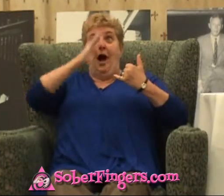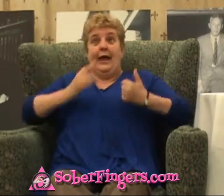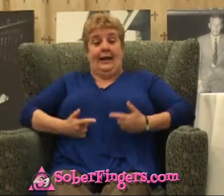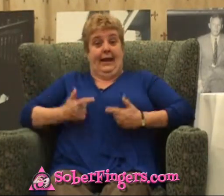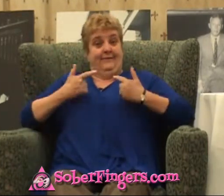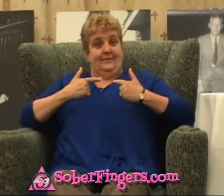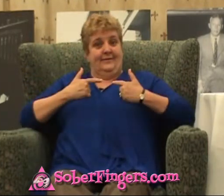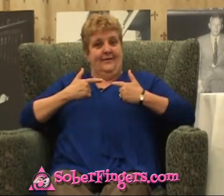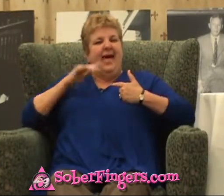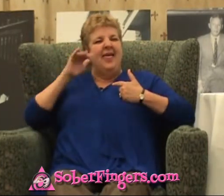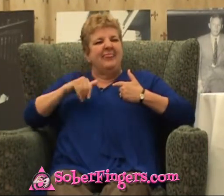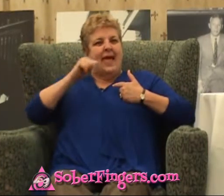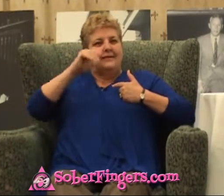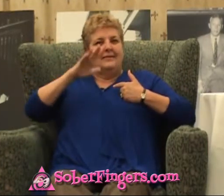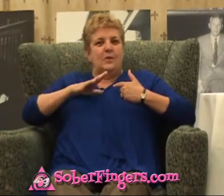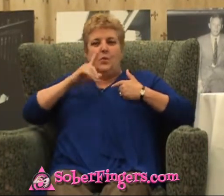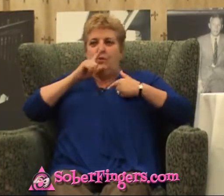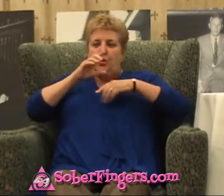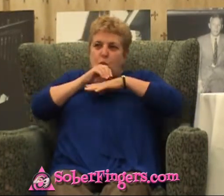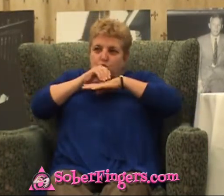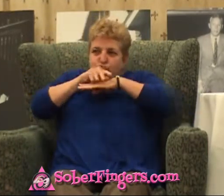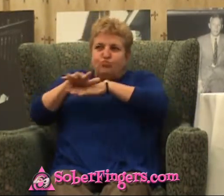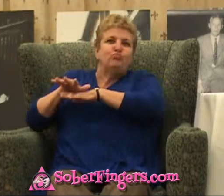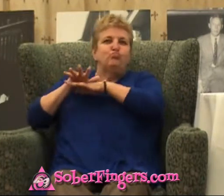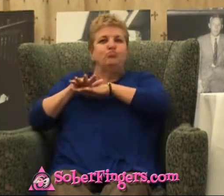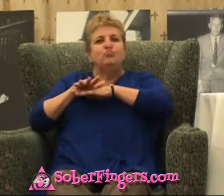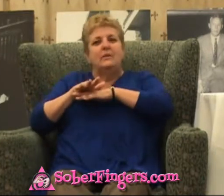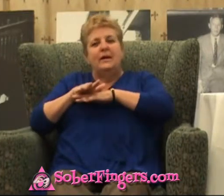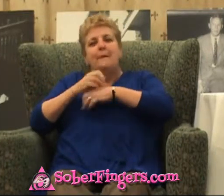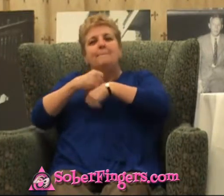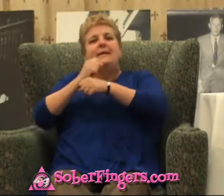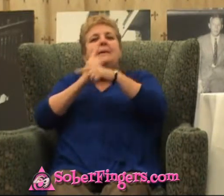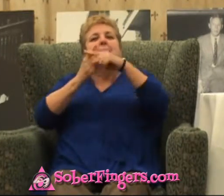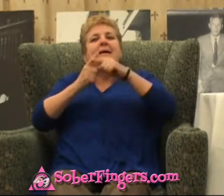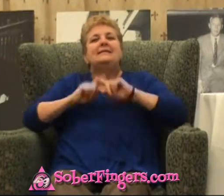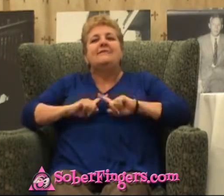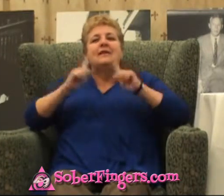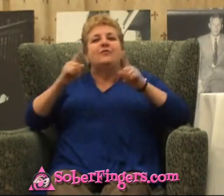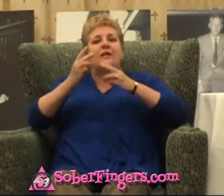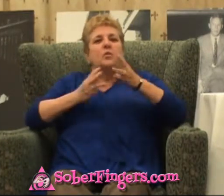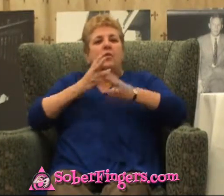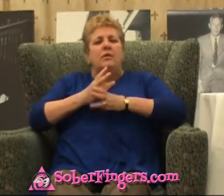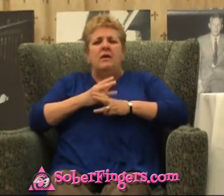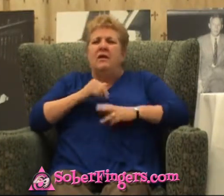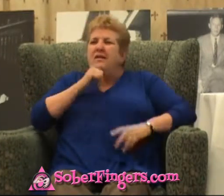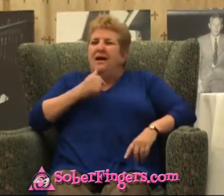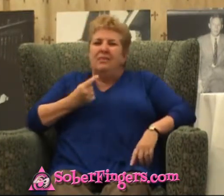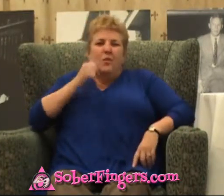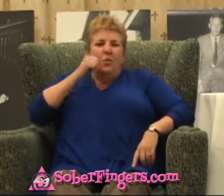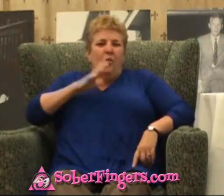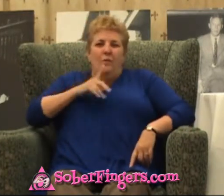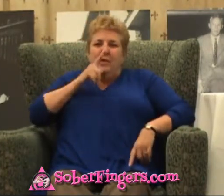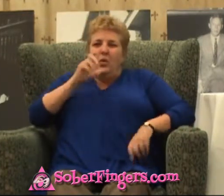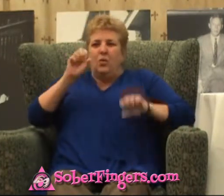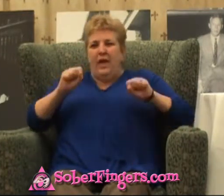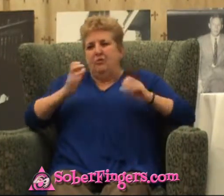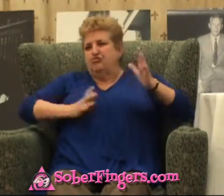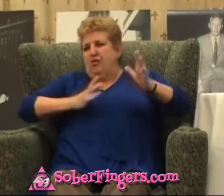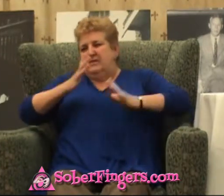woman that makes a difference in this world, not the one that can dress up and do all of that anymore. You know, so I'm